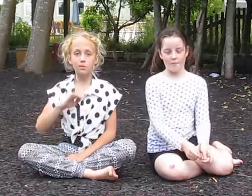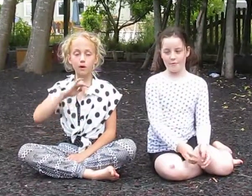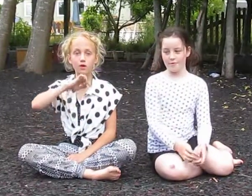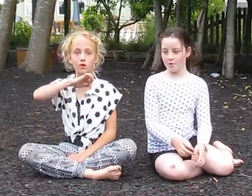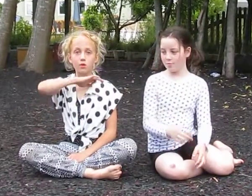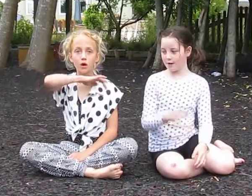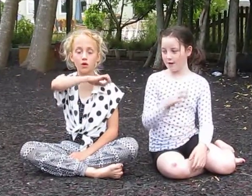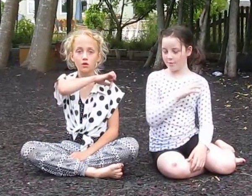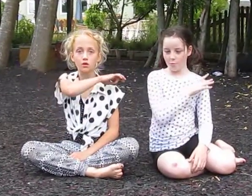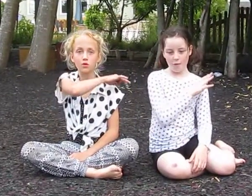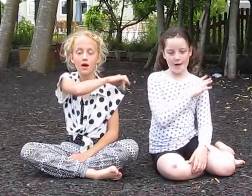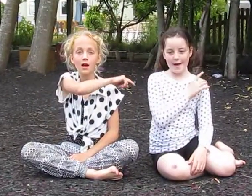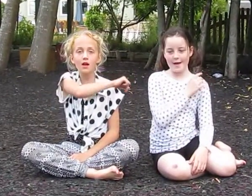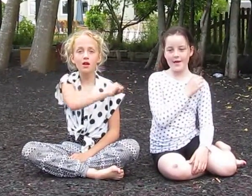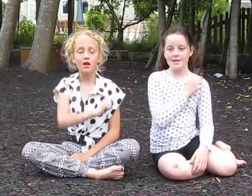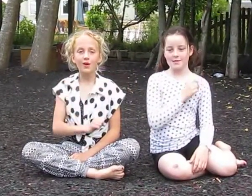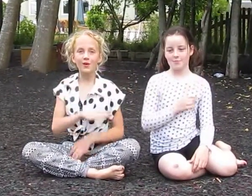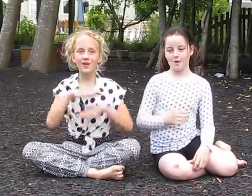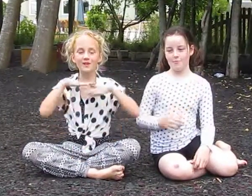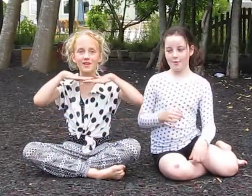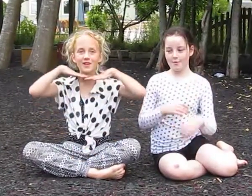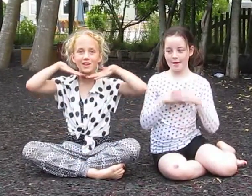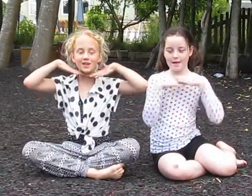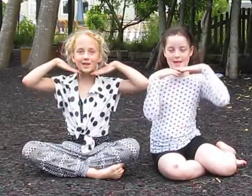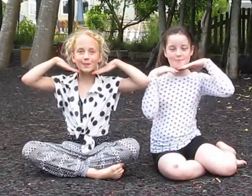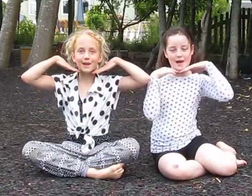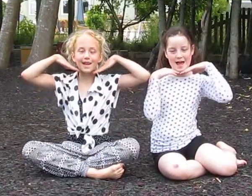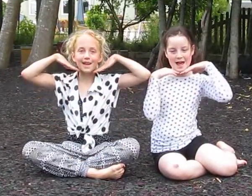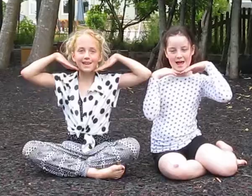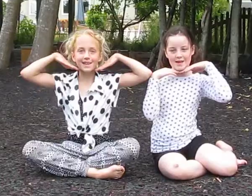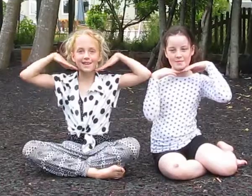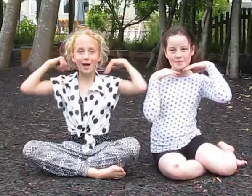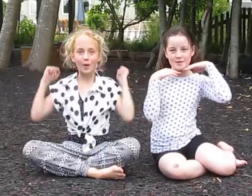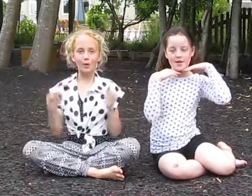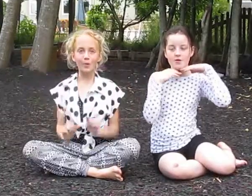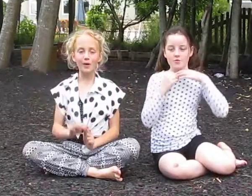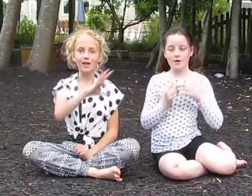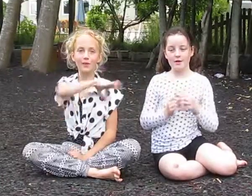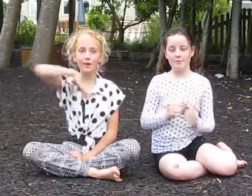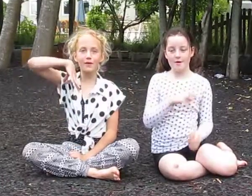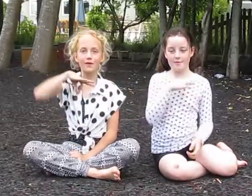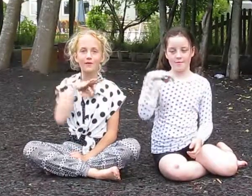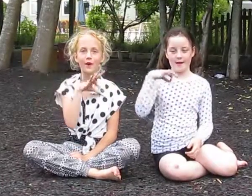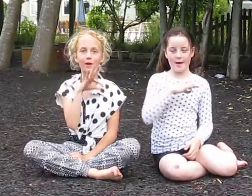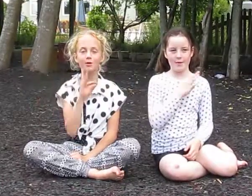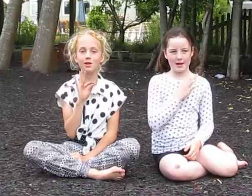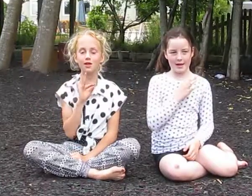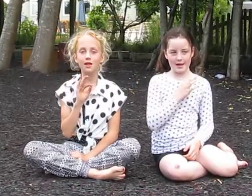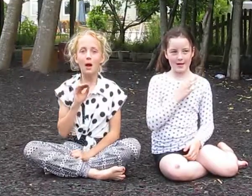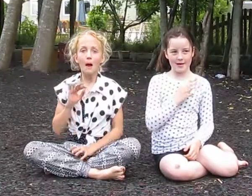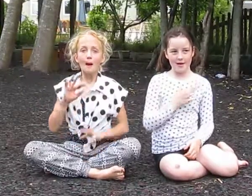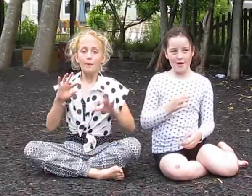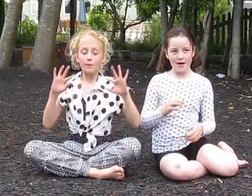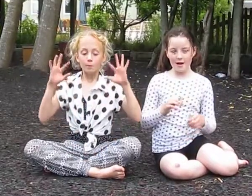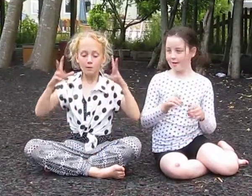when you walk away, when we really play, we'll be a perfect family.